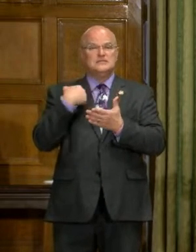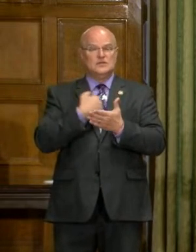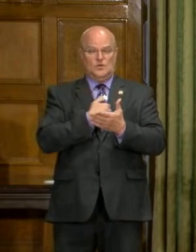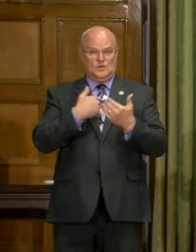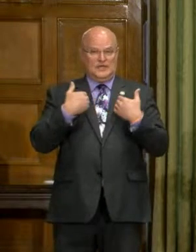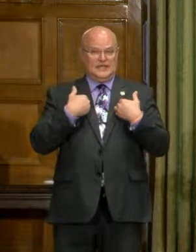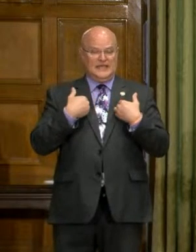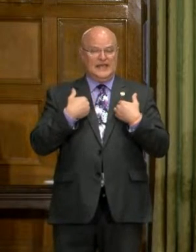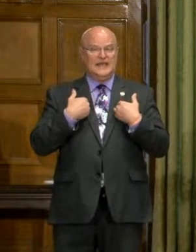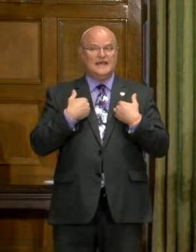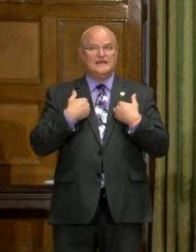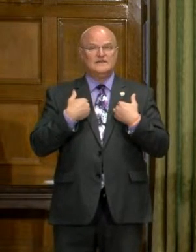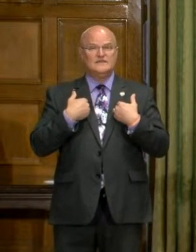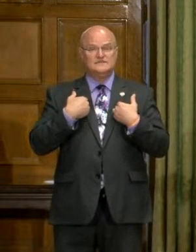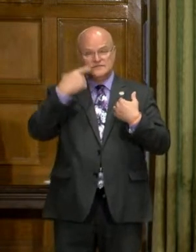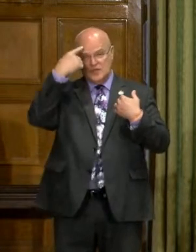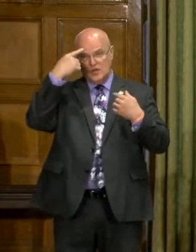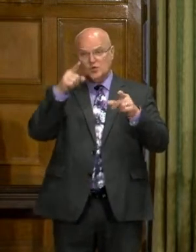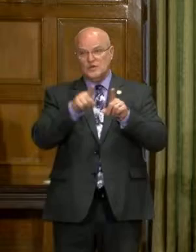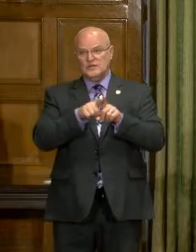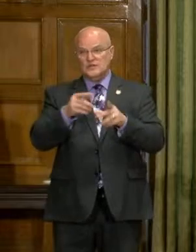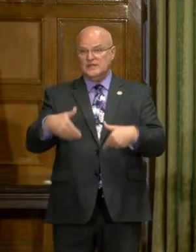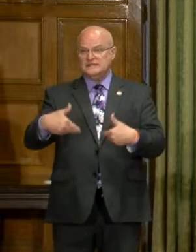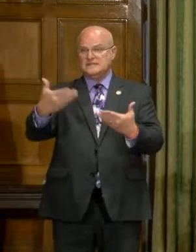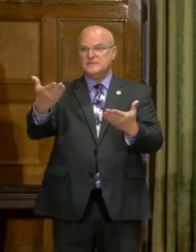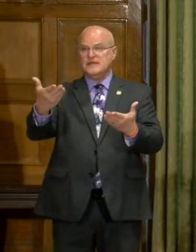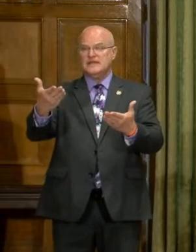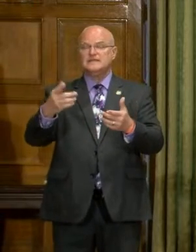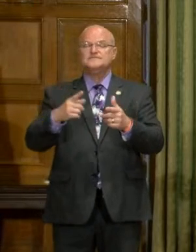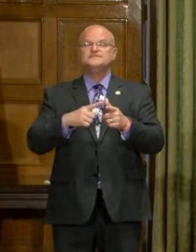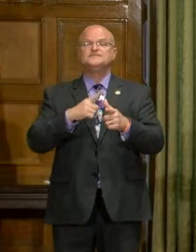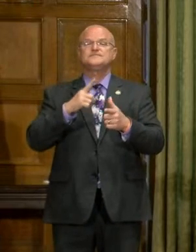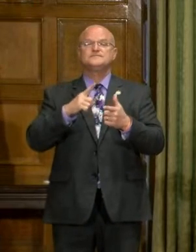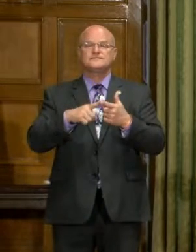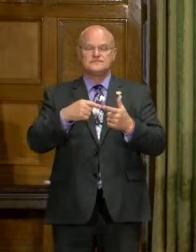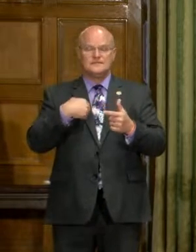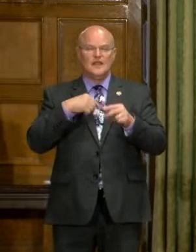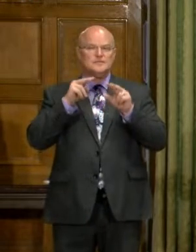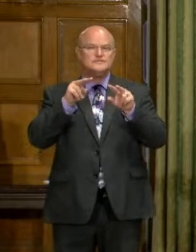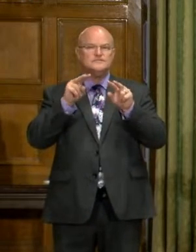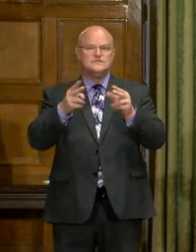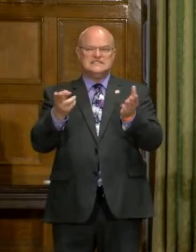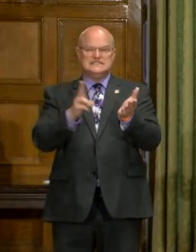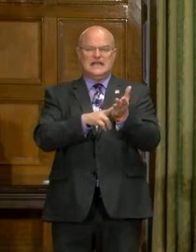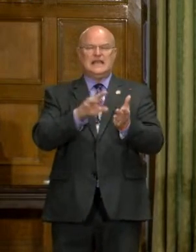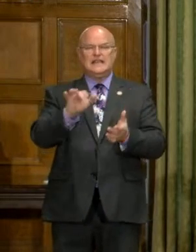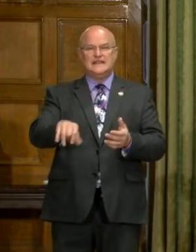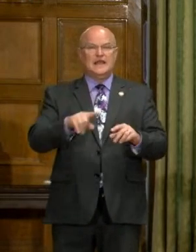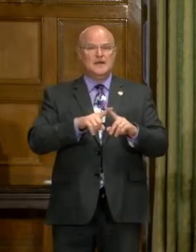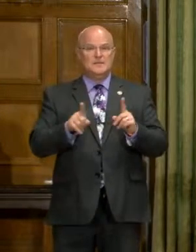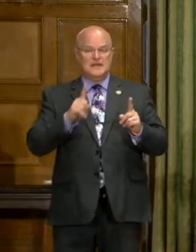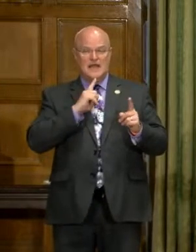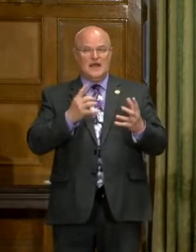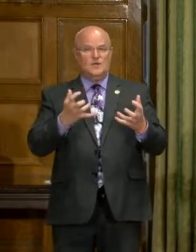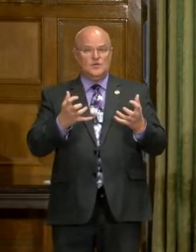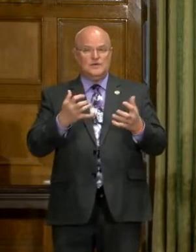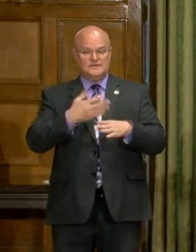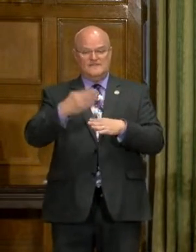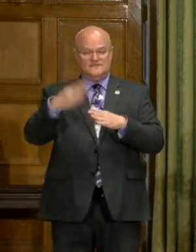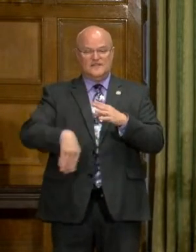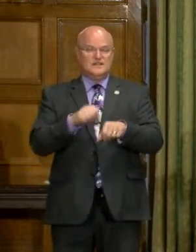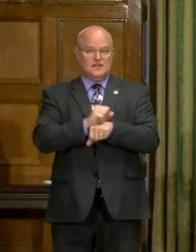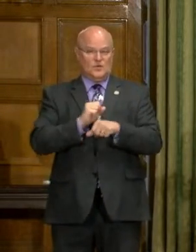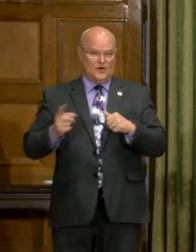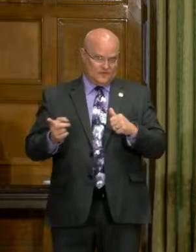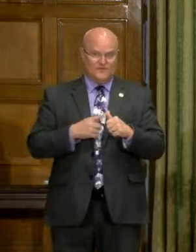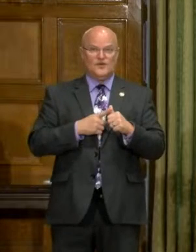have agreed to and submitted to them, then I'll be looking forward to signing that. But I certainly want them to finish their